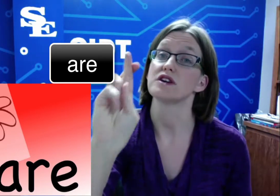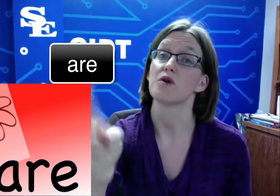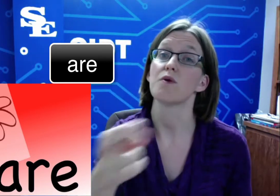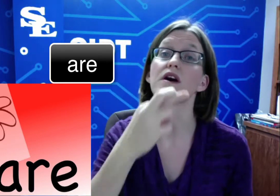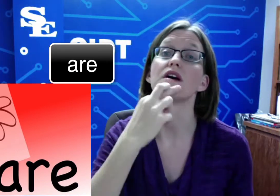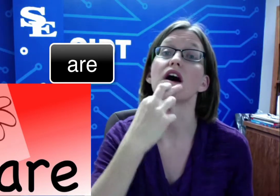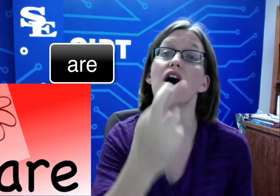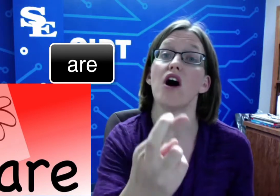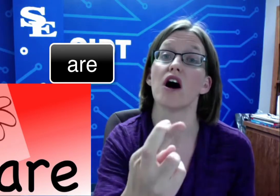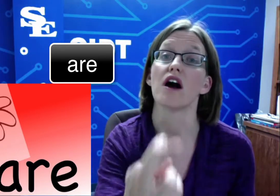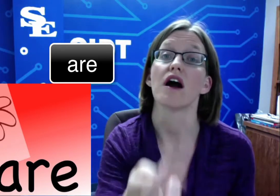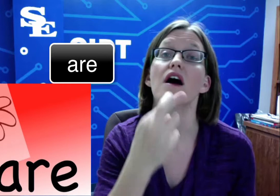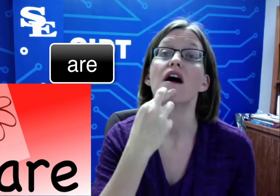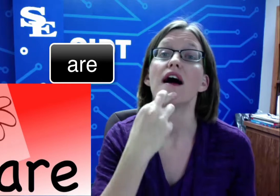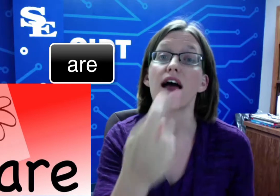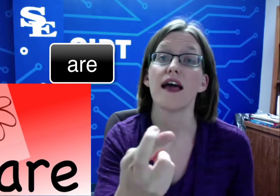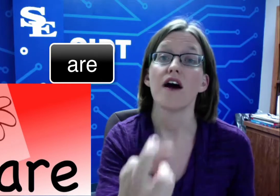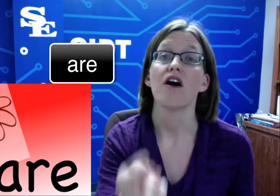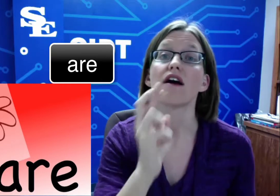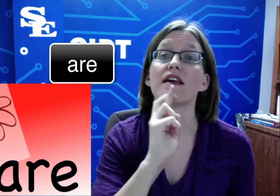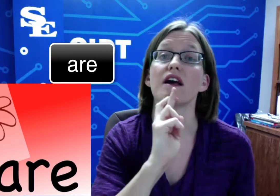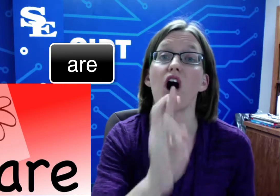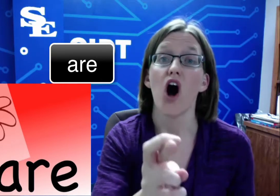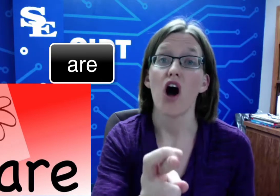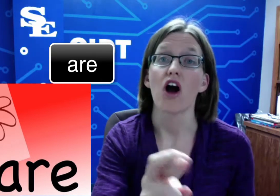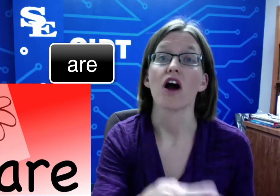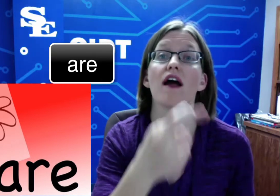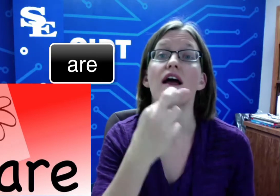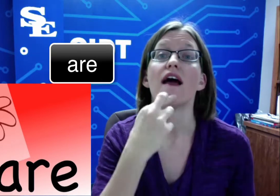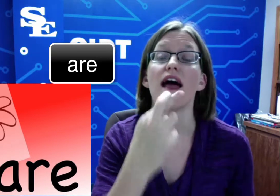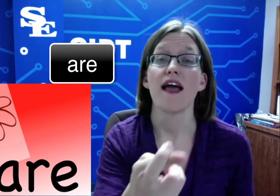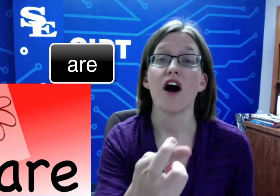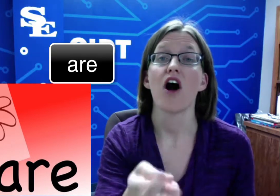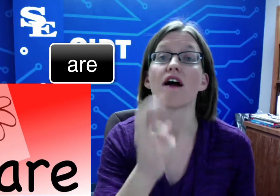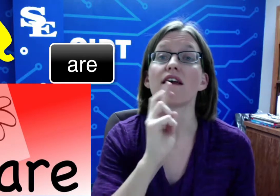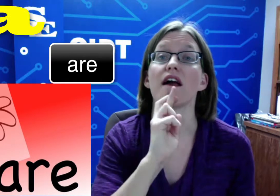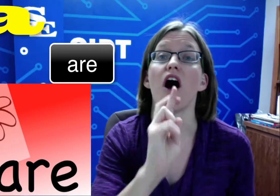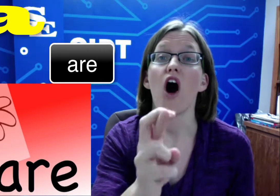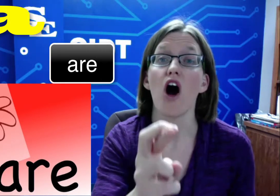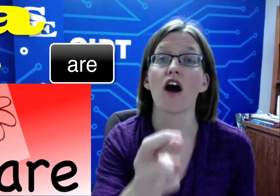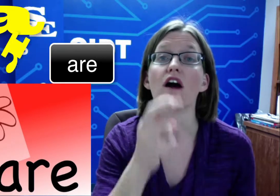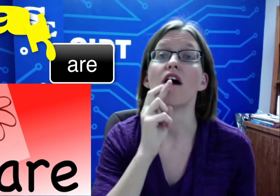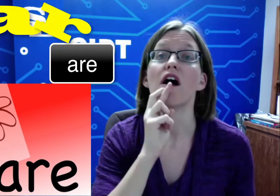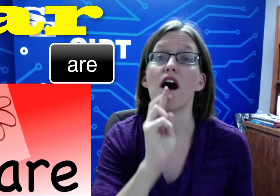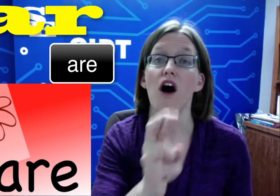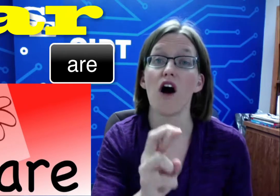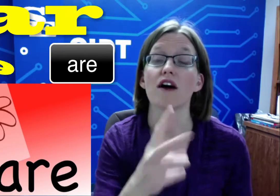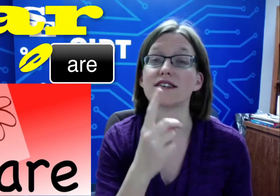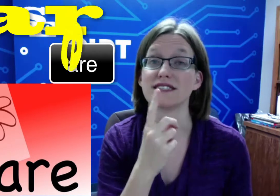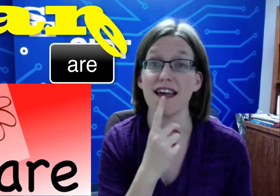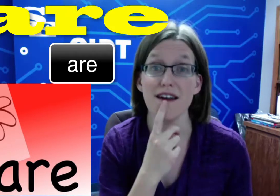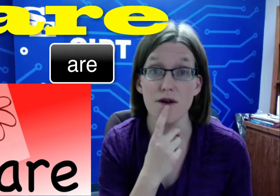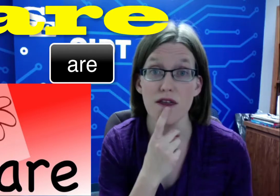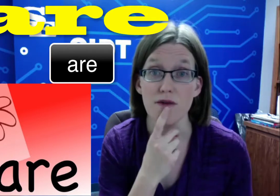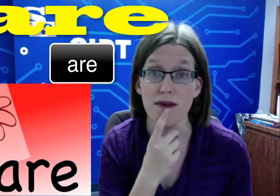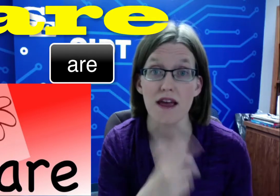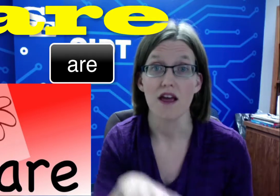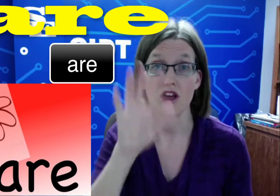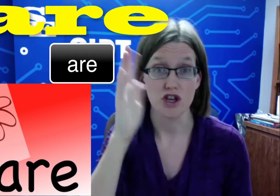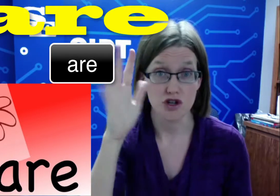the word R. A-R-E-R. A-R-E-R. R. Say it with me. Use